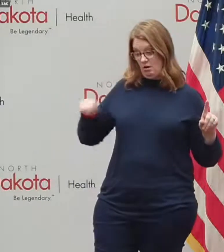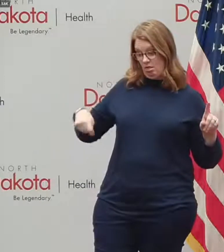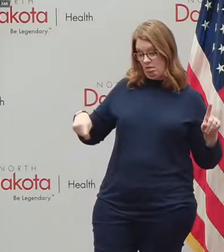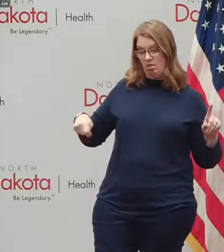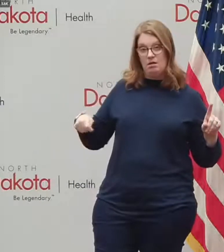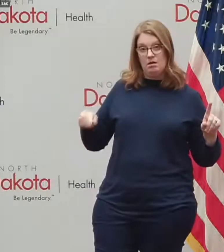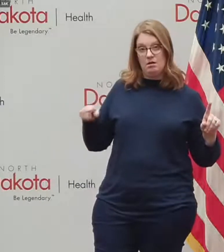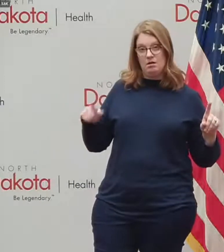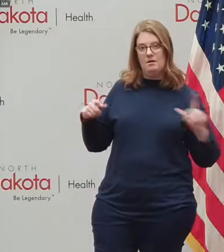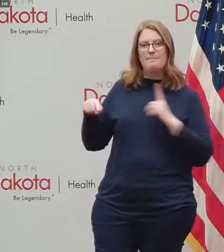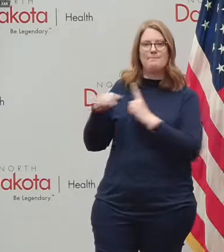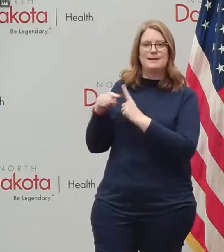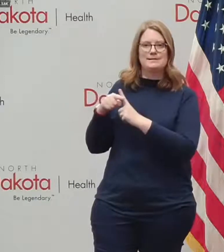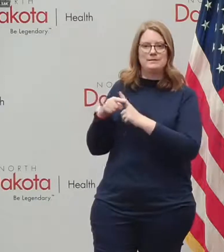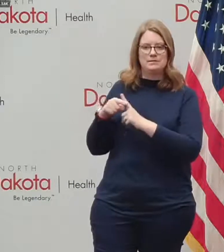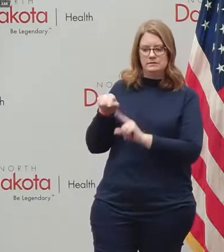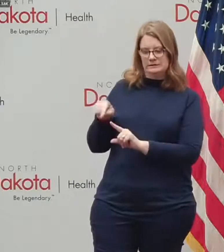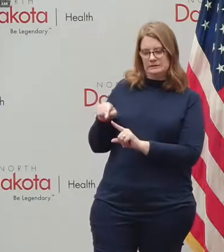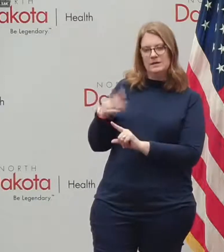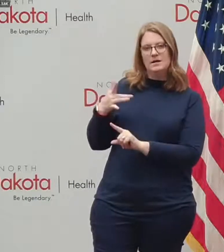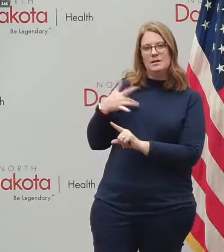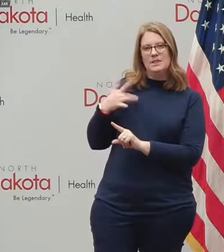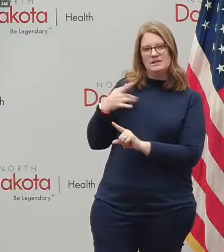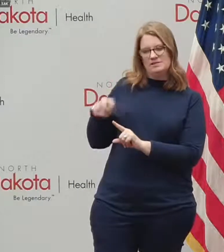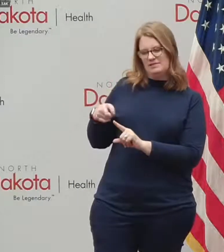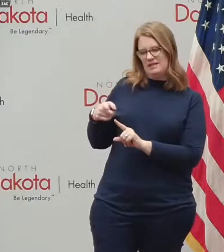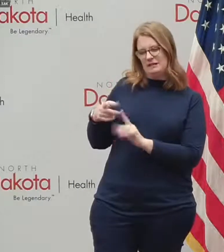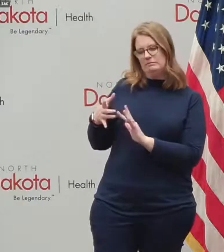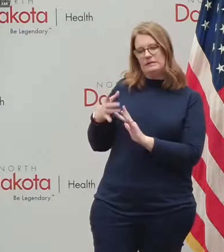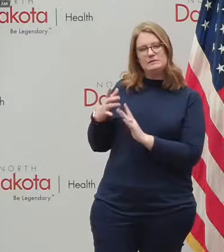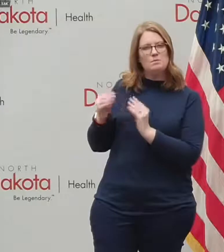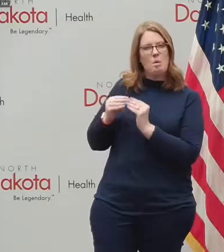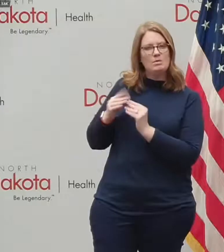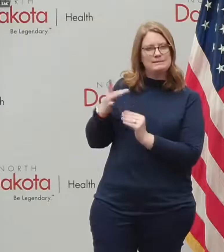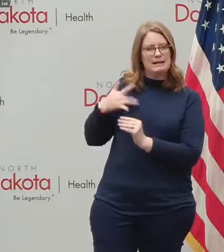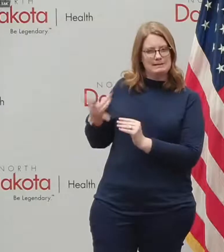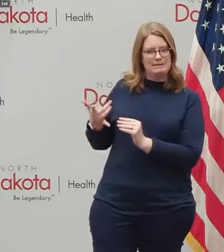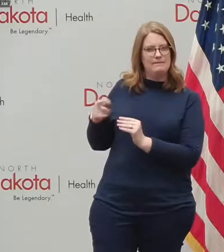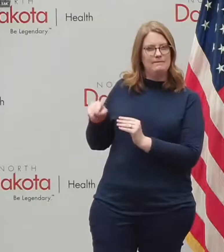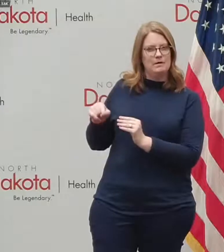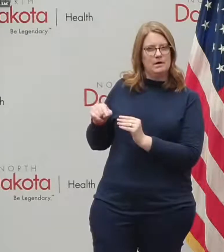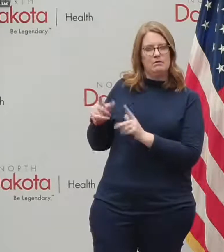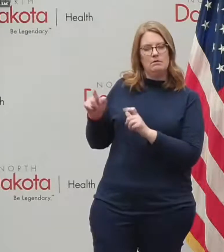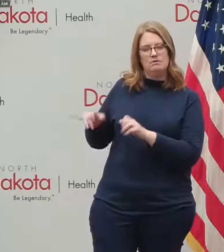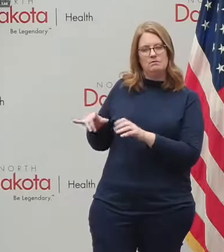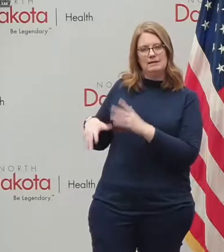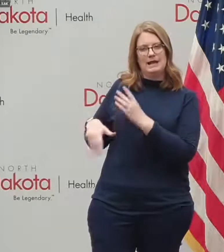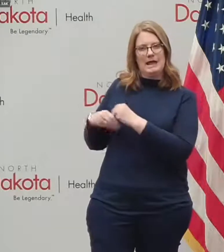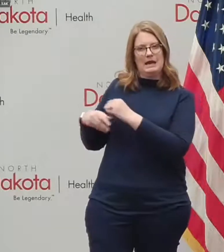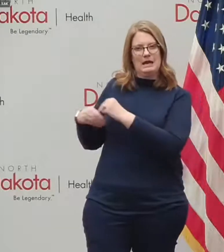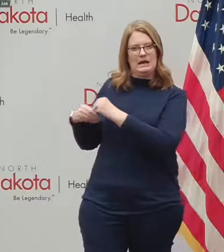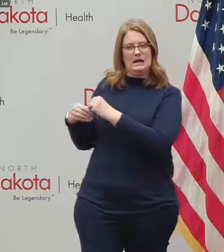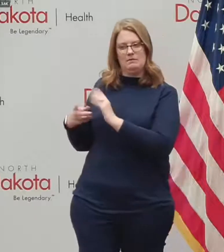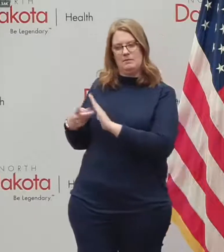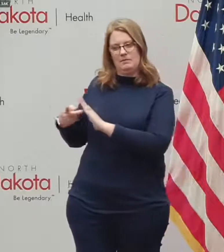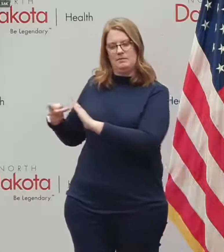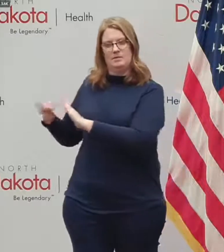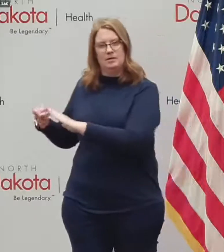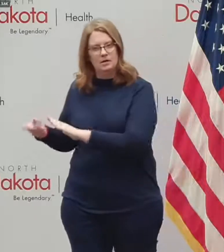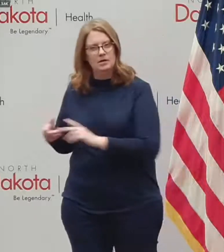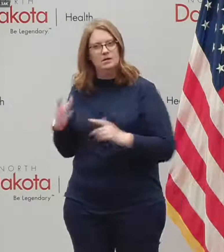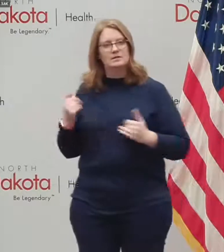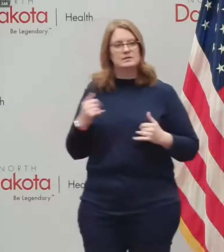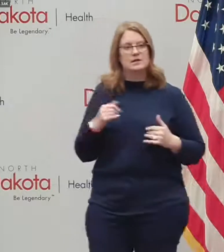positive, because the PCR test would keep expanding and expanding and expanding. Now, if we isolate the person who had the PCR